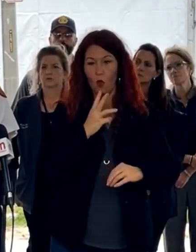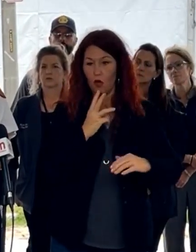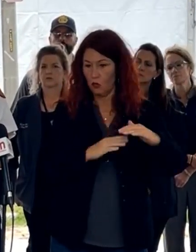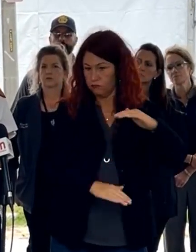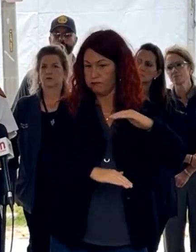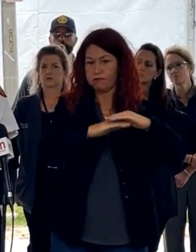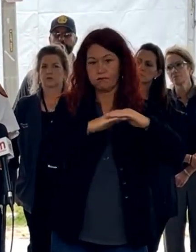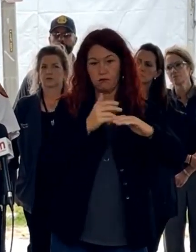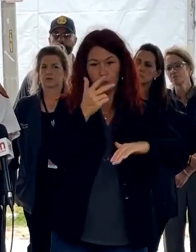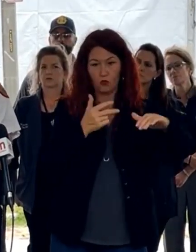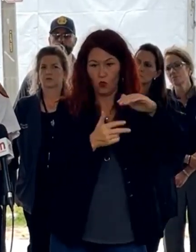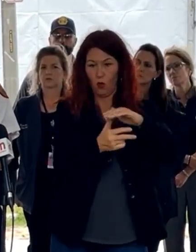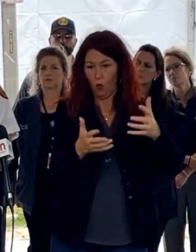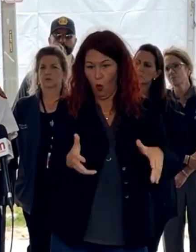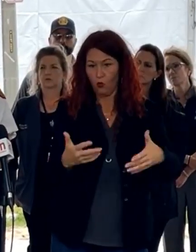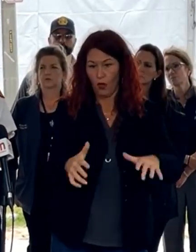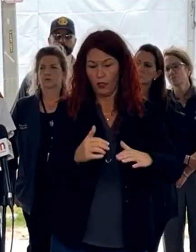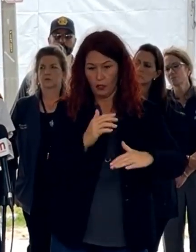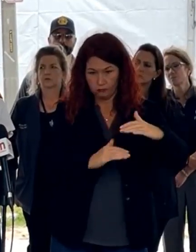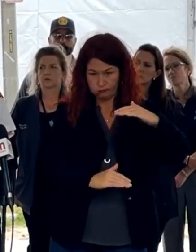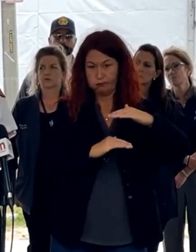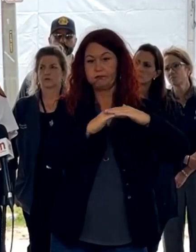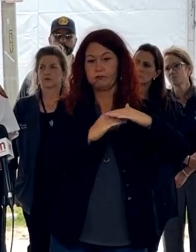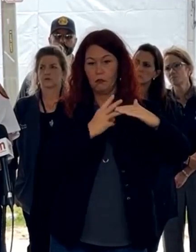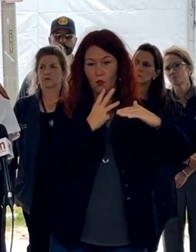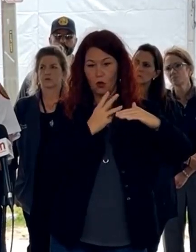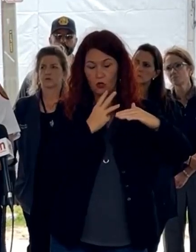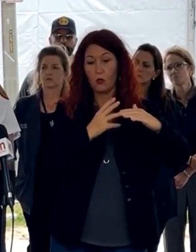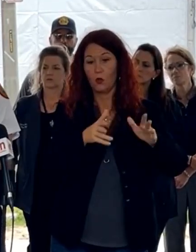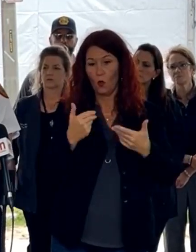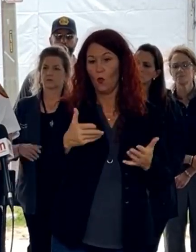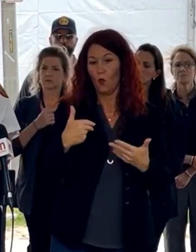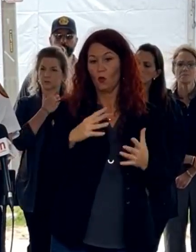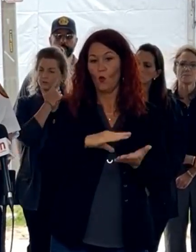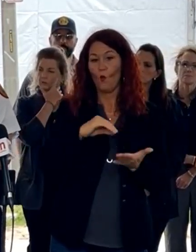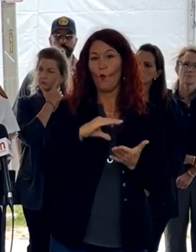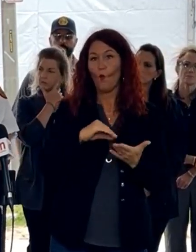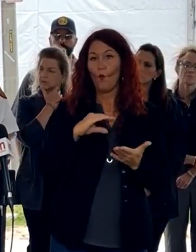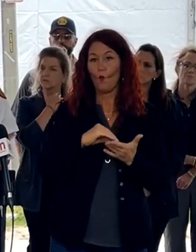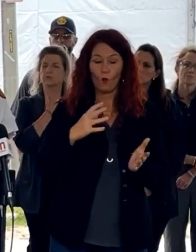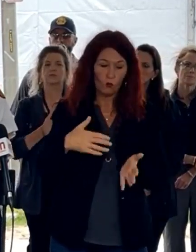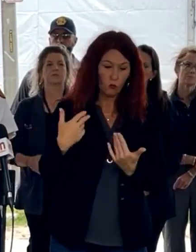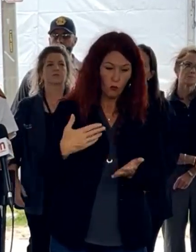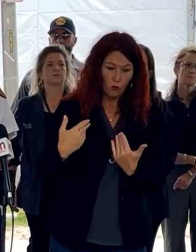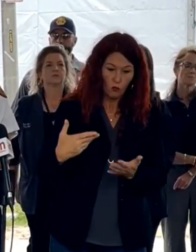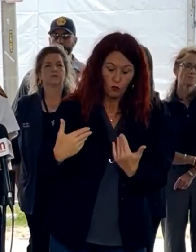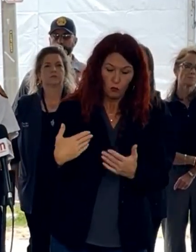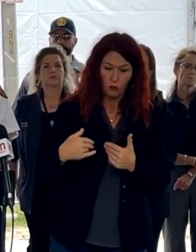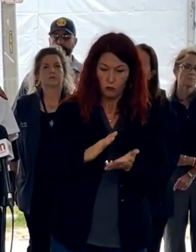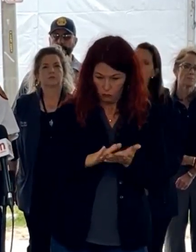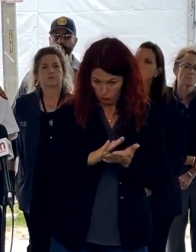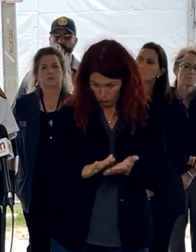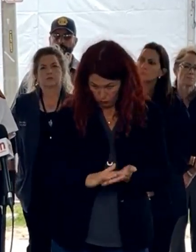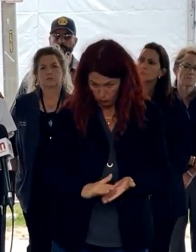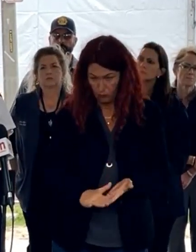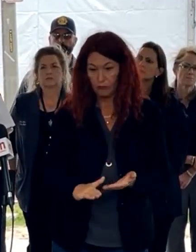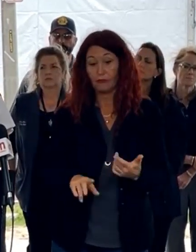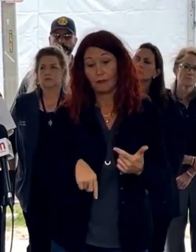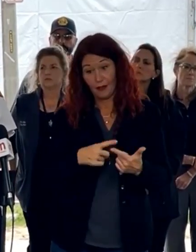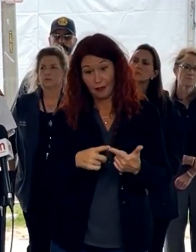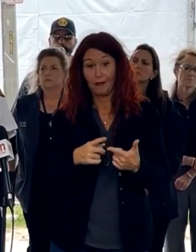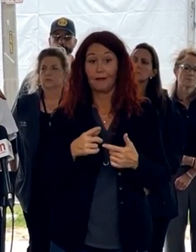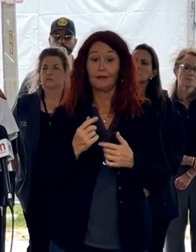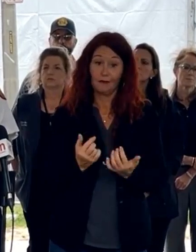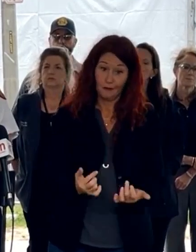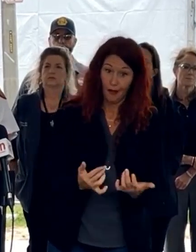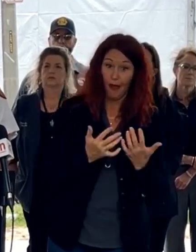throughout. Once we maintained and were able to suppress the different water supply systems, also with the rain and also